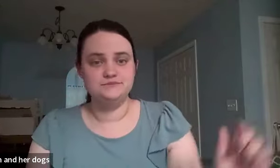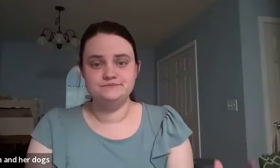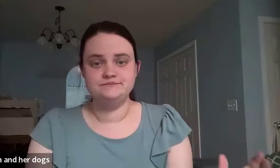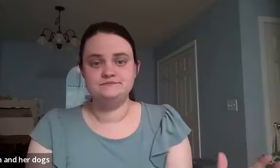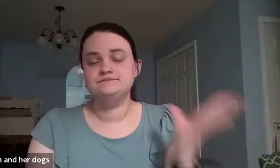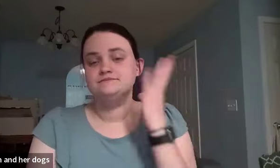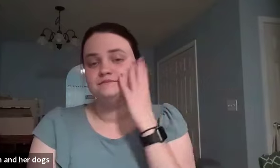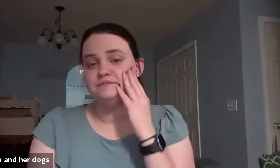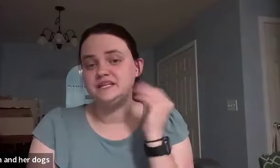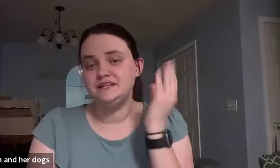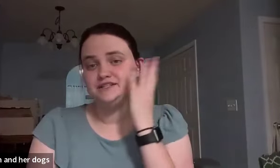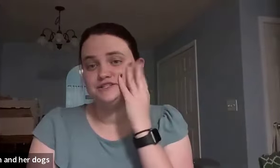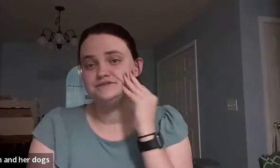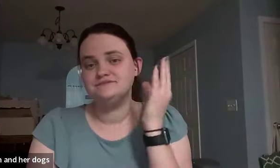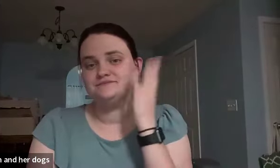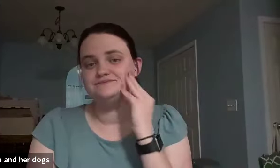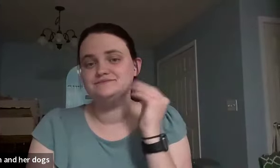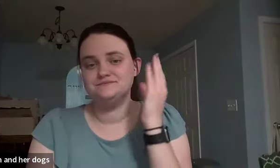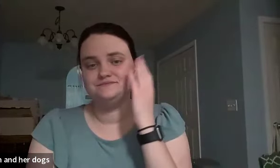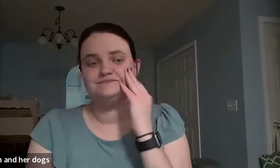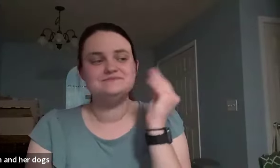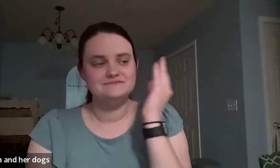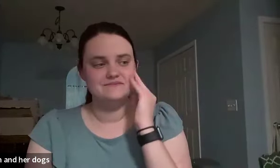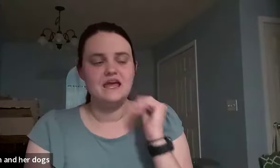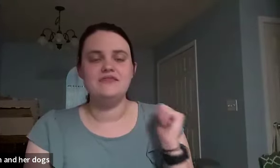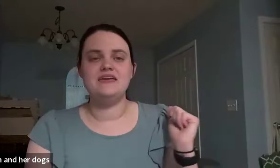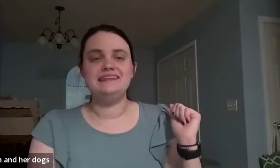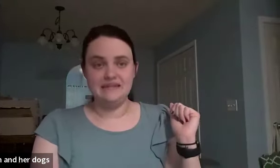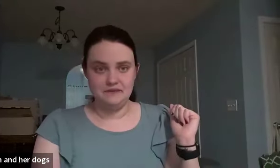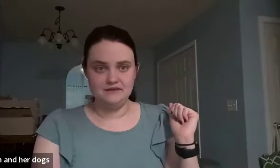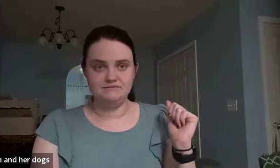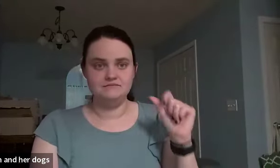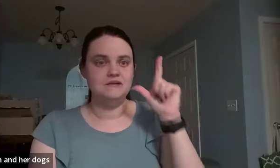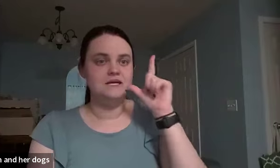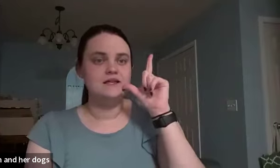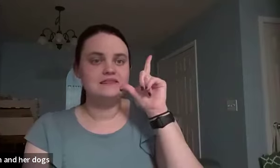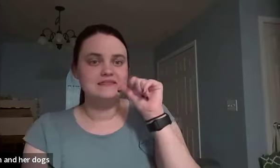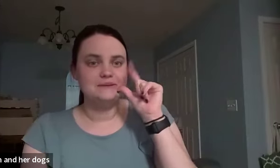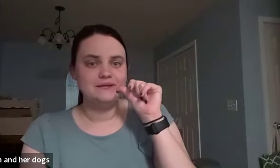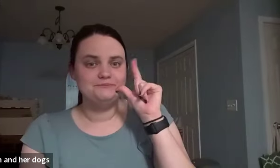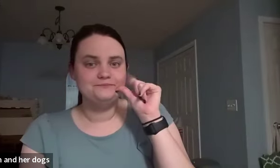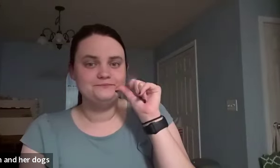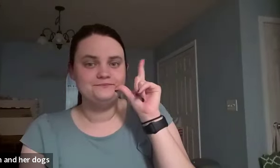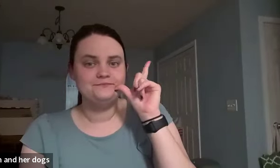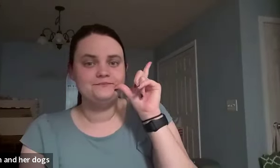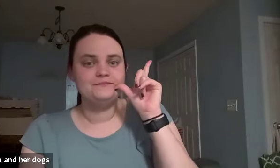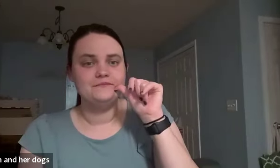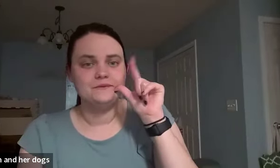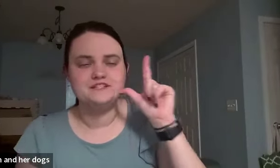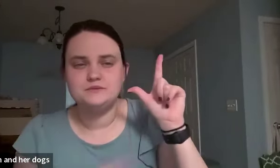Peach. Peach. And then lemon. Lemon. Lemon. So you